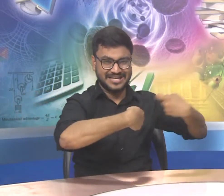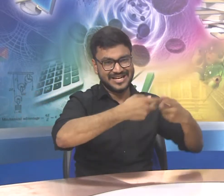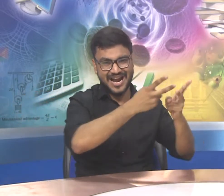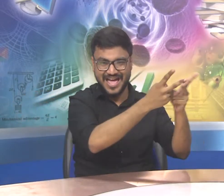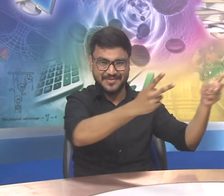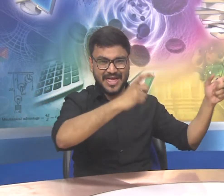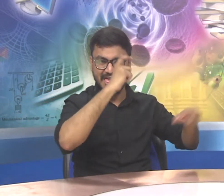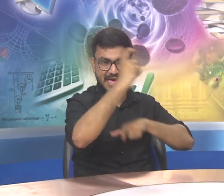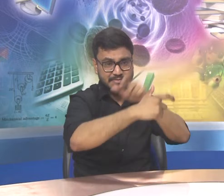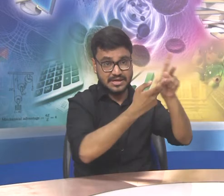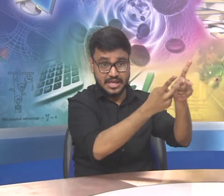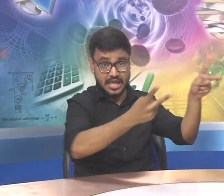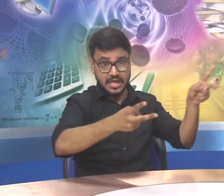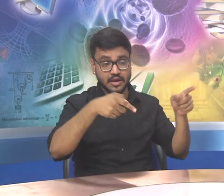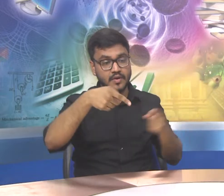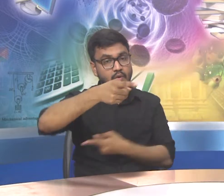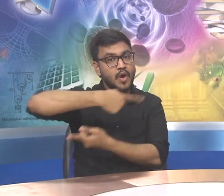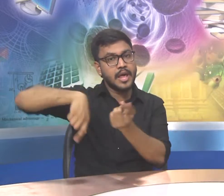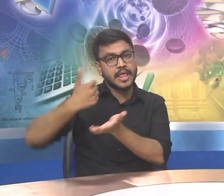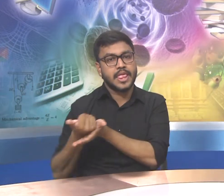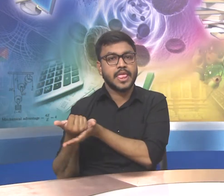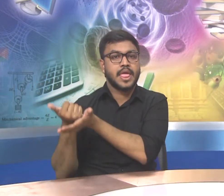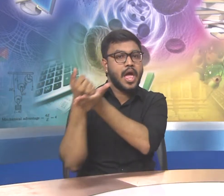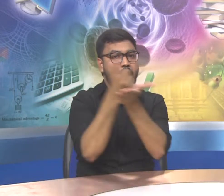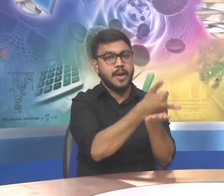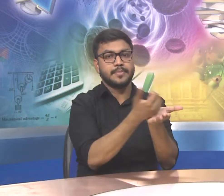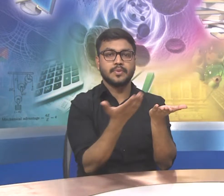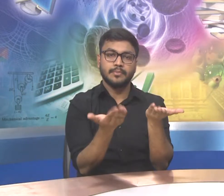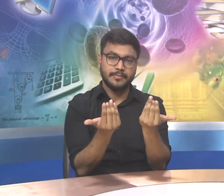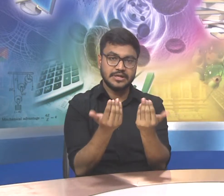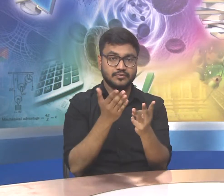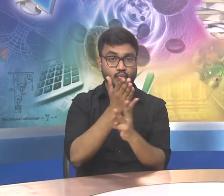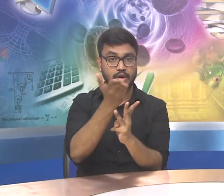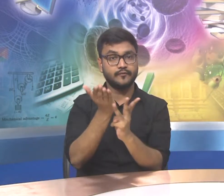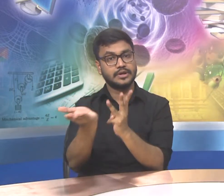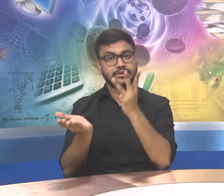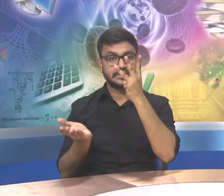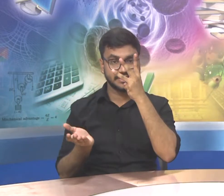NABARD are the example of such banks.